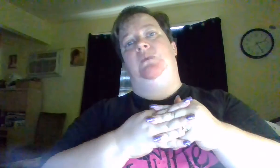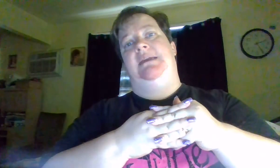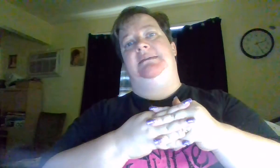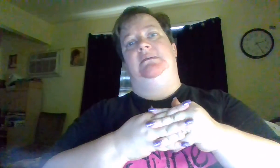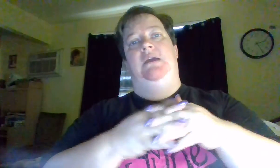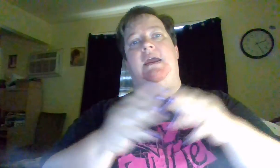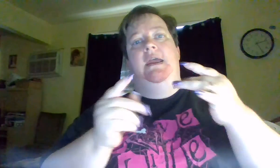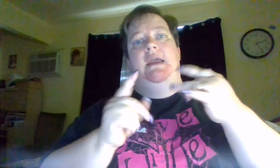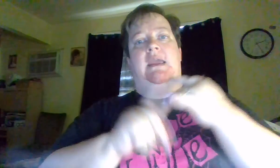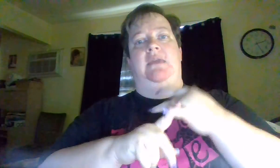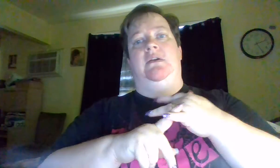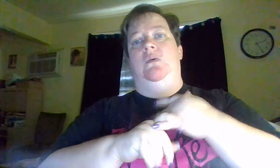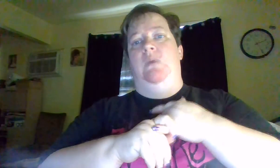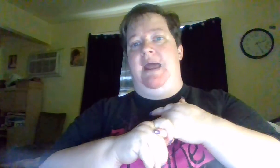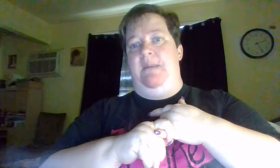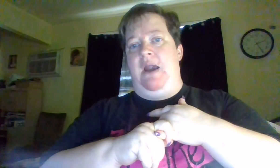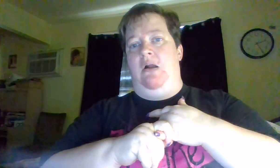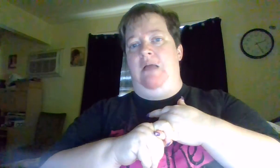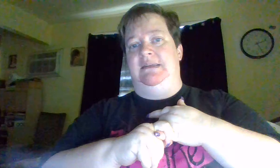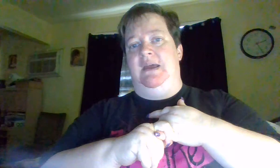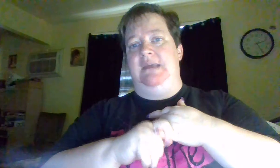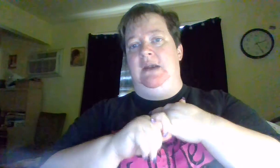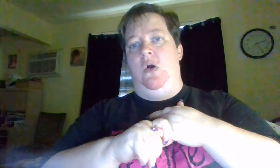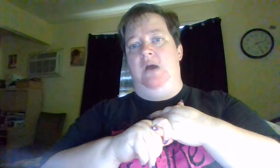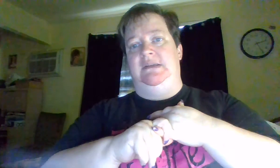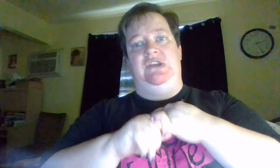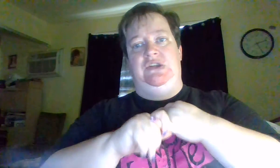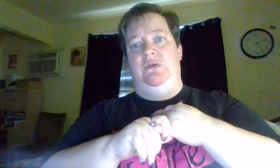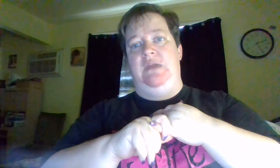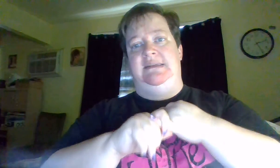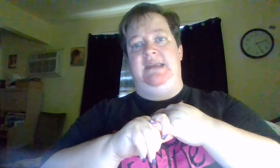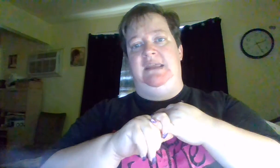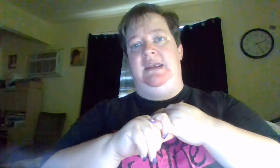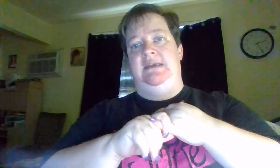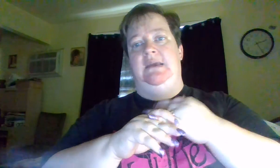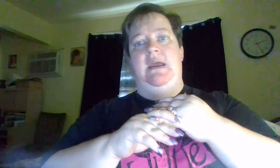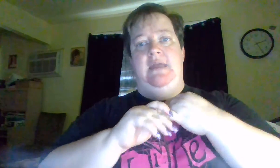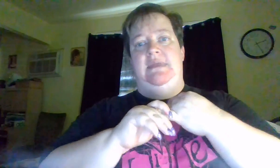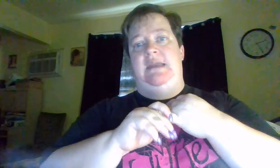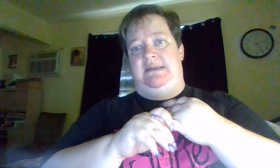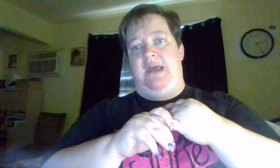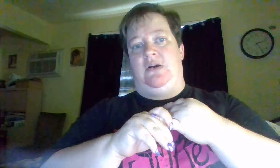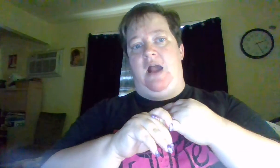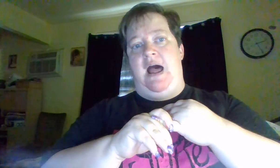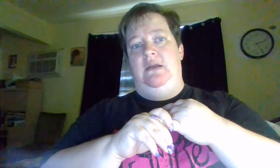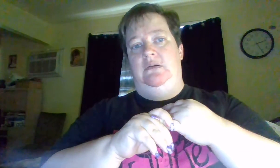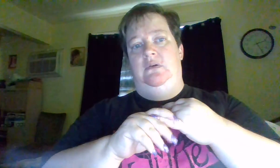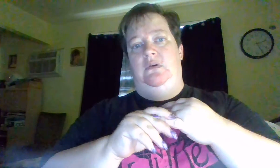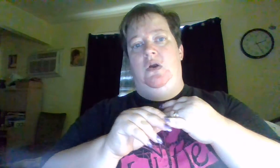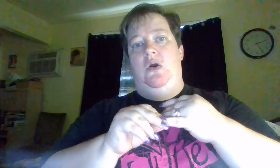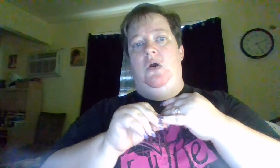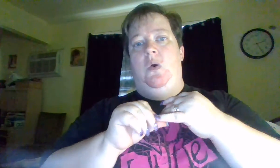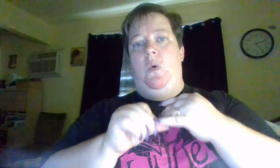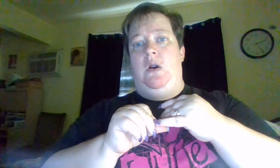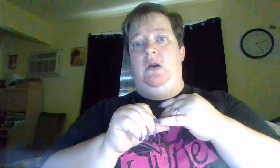ways. Either we let it paralyze us and cause us to do and say things that dishonor God, or